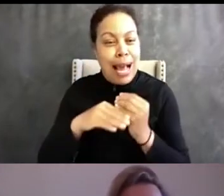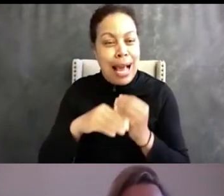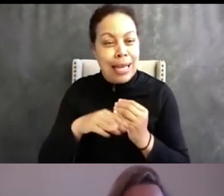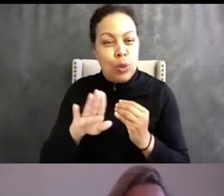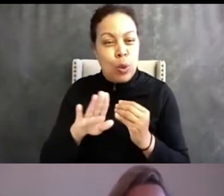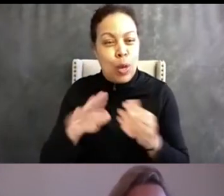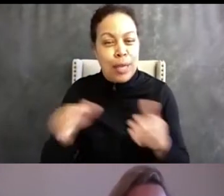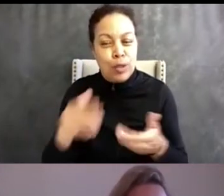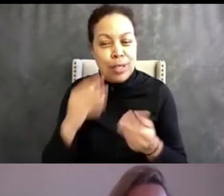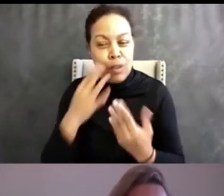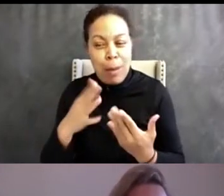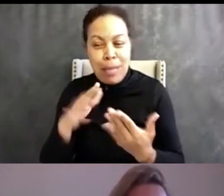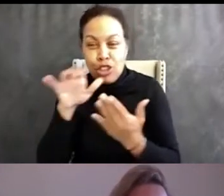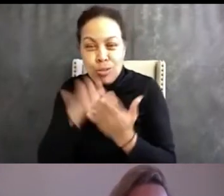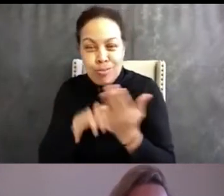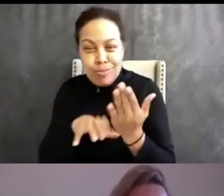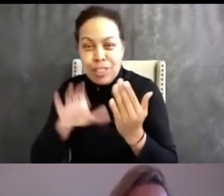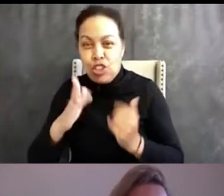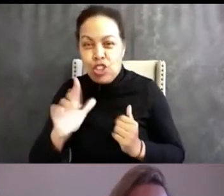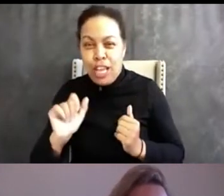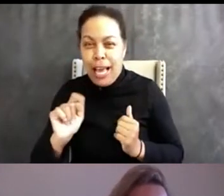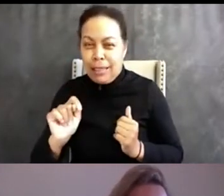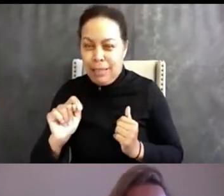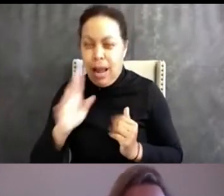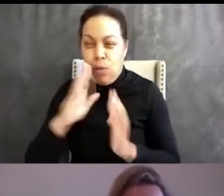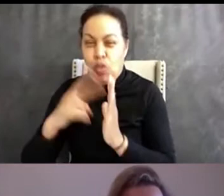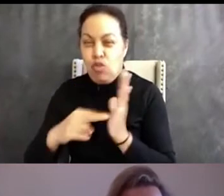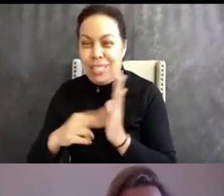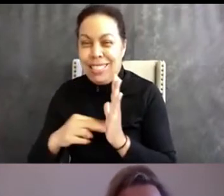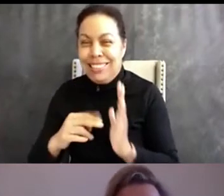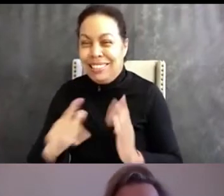introductory info in the chat. I can't wait to read that after the folks.